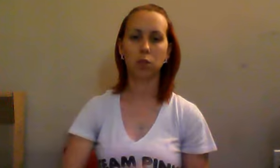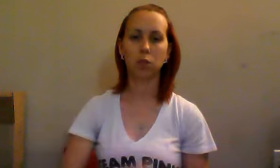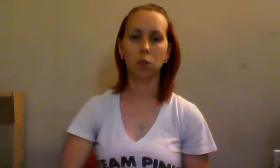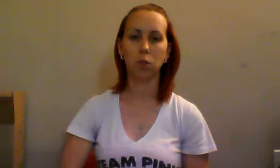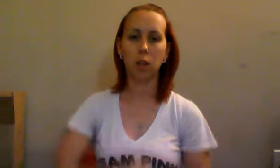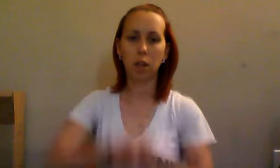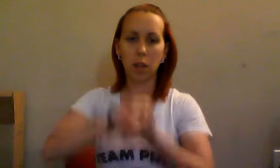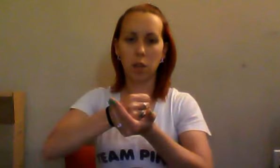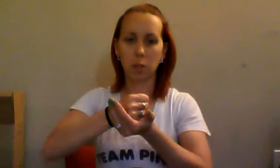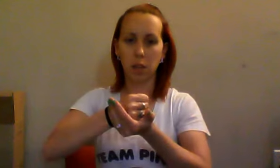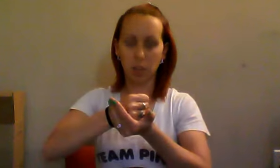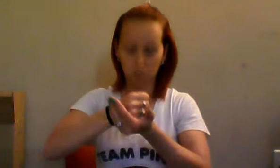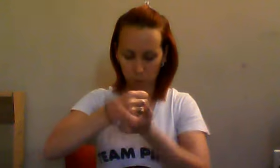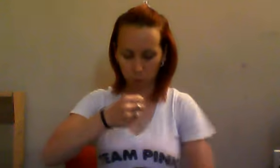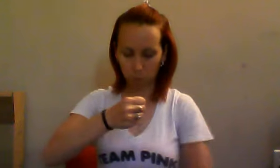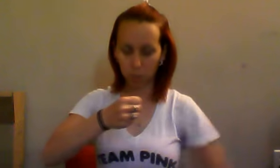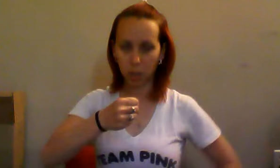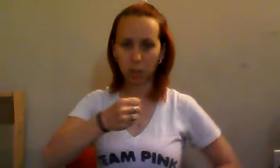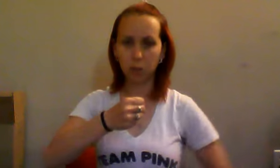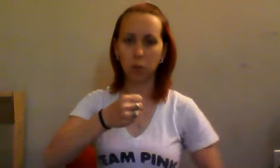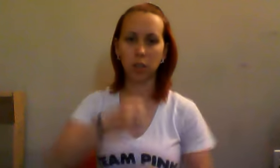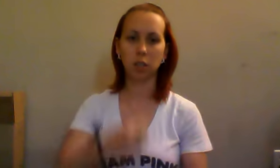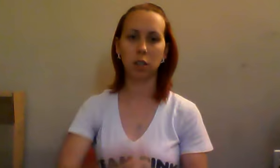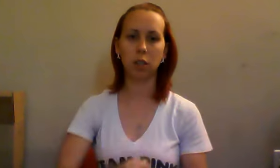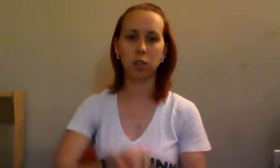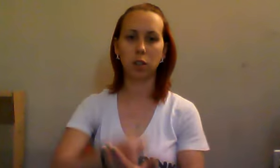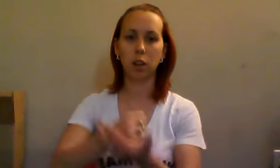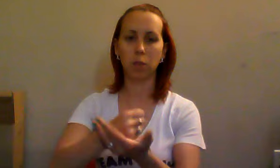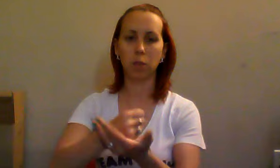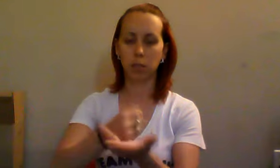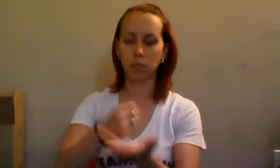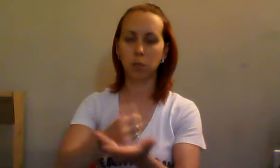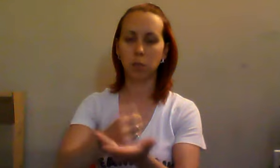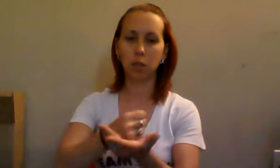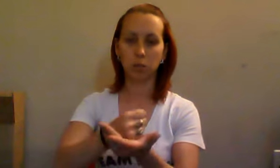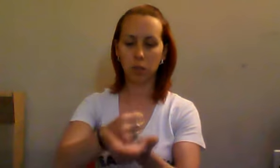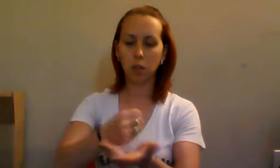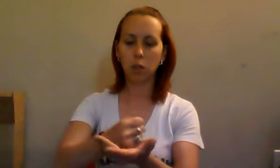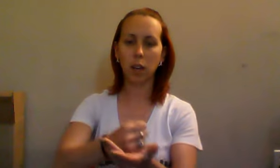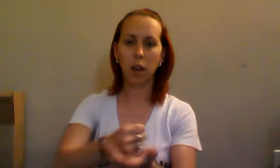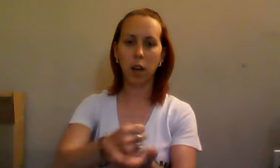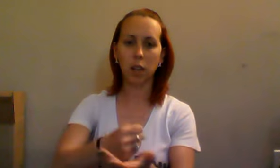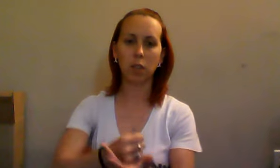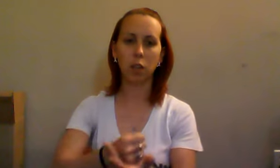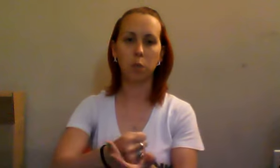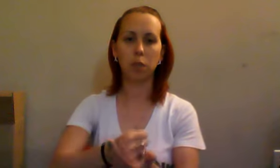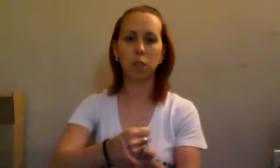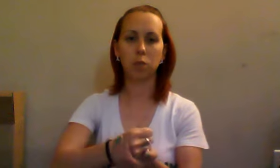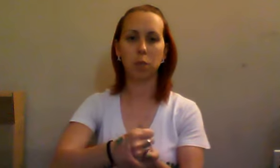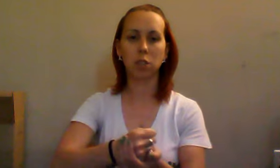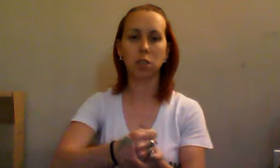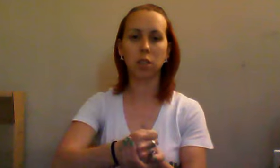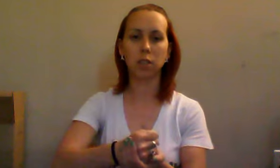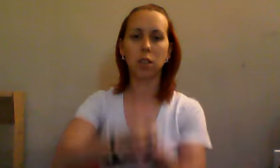So, help. And it comes up from kind of your waist area. So I realize that I'm doing it quite high in the video, but I just want to make sure you can see.